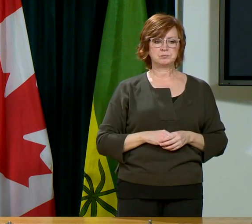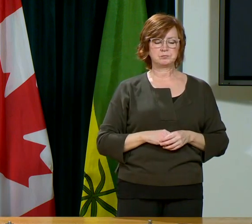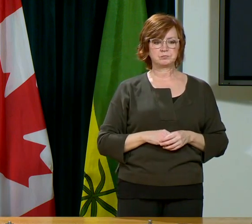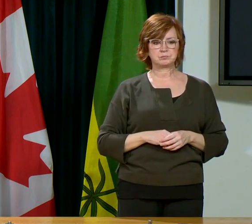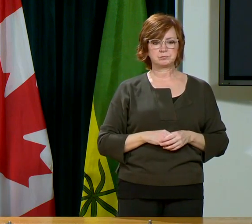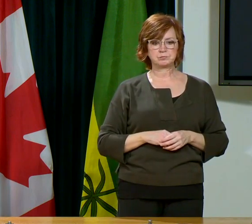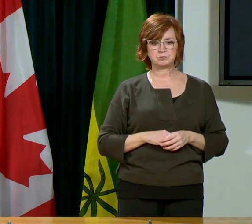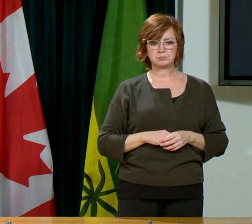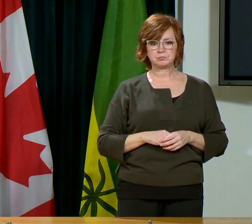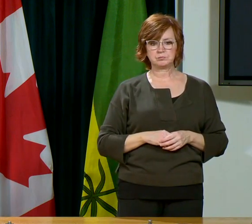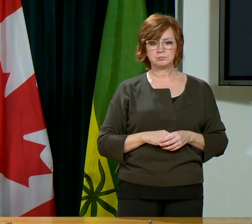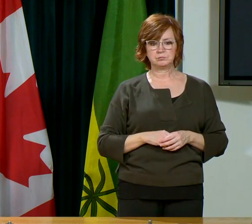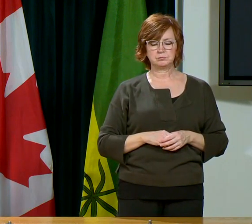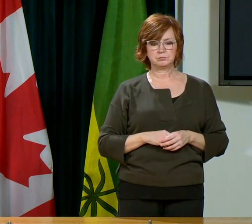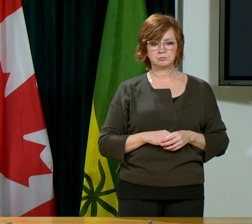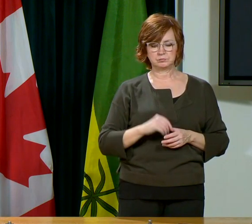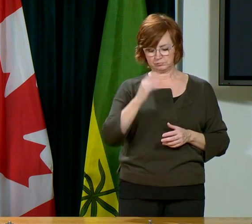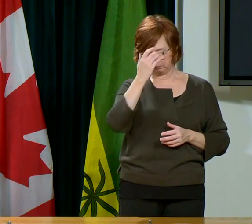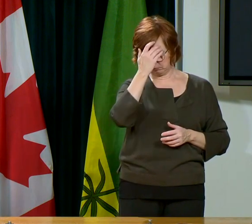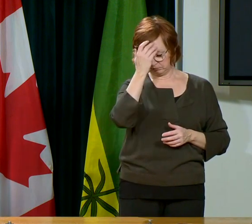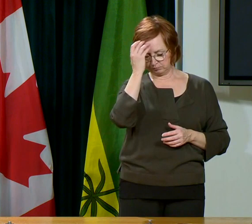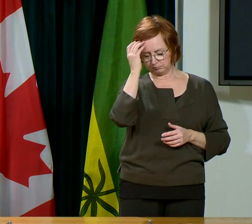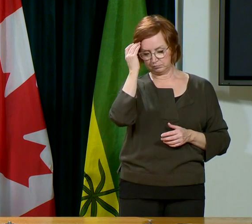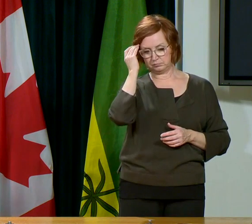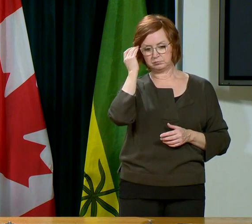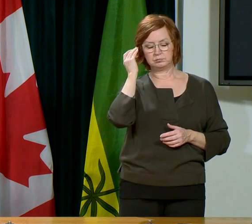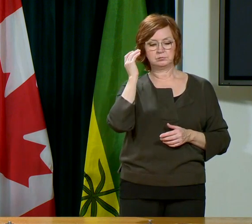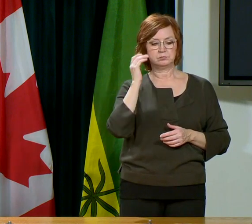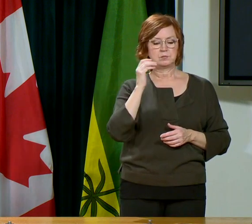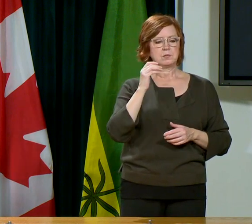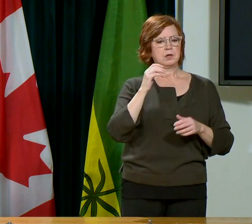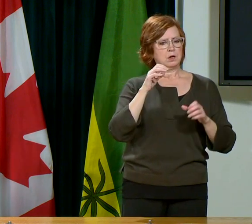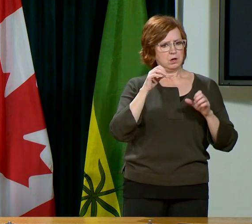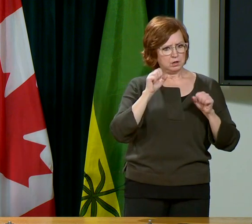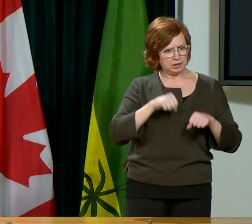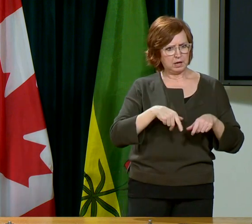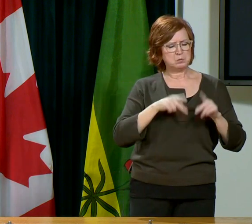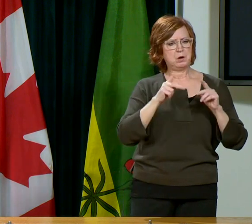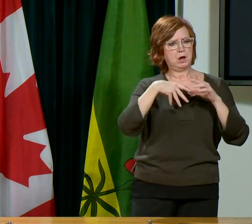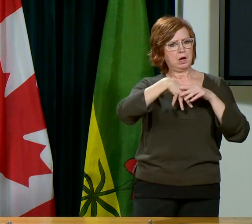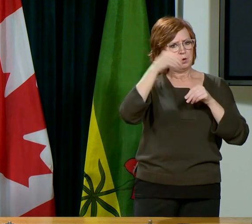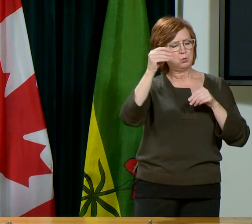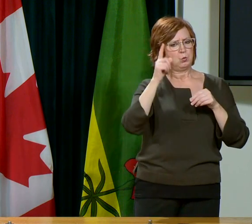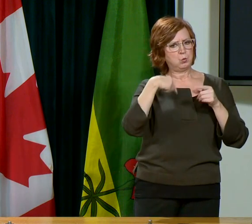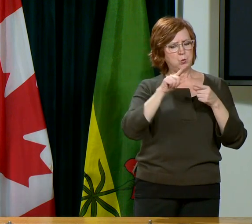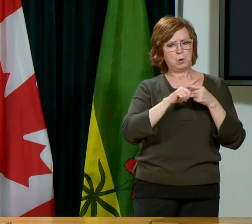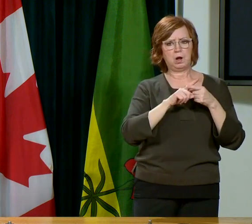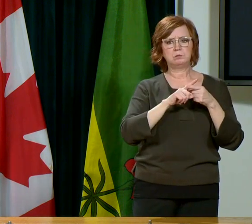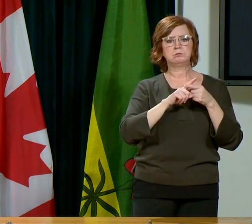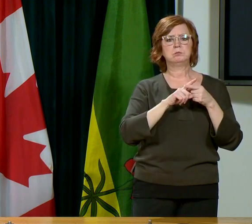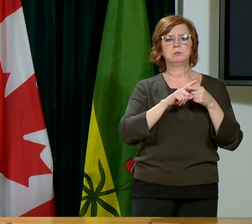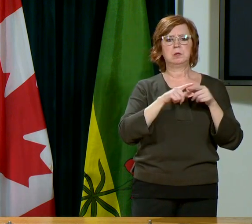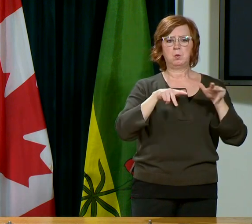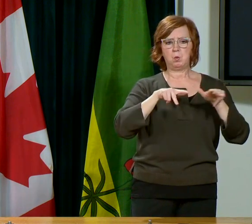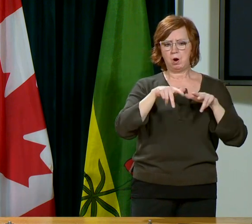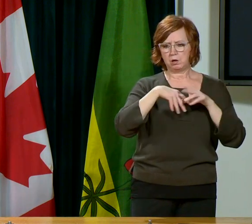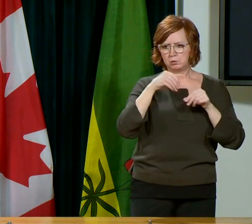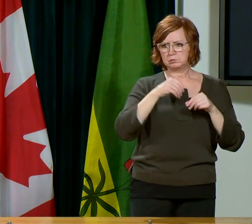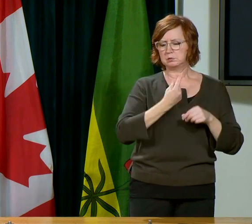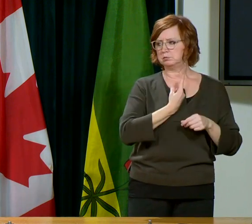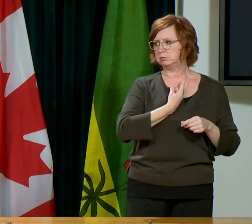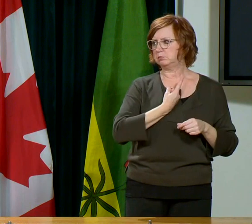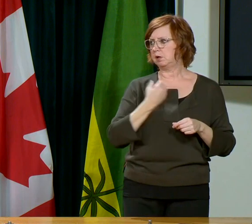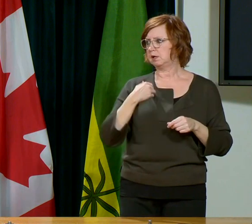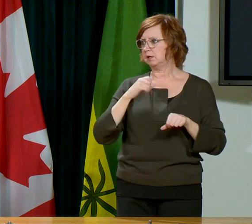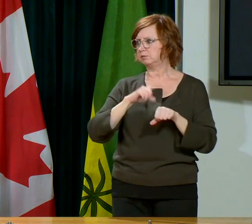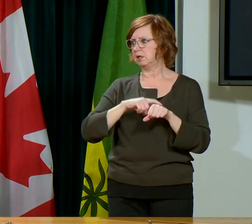solitary walks, of enjoying the outdoors, but at the same time, keeping very close eye on minimizing risks. I think we have time